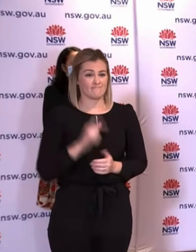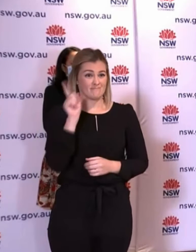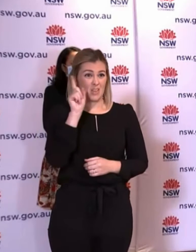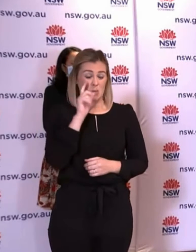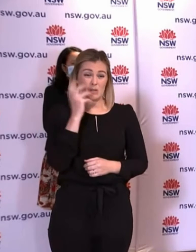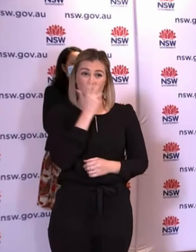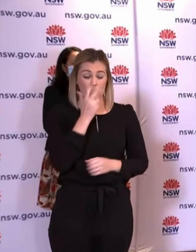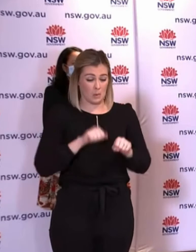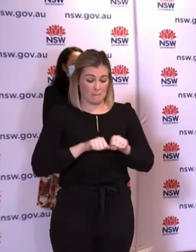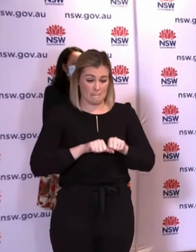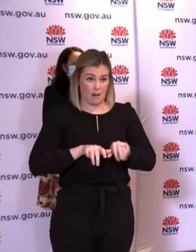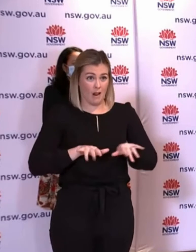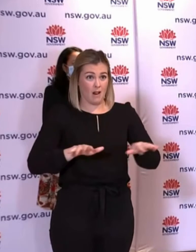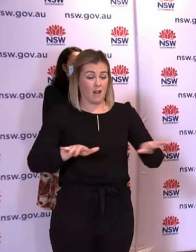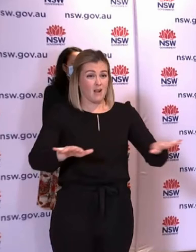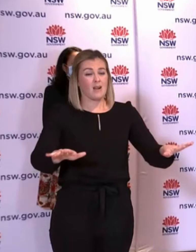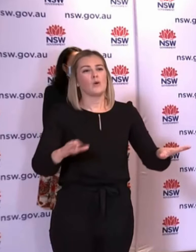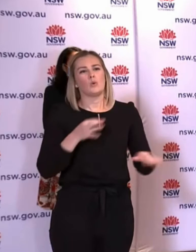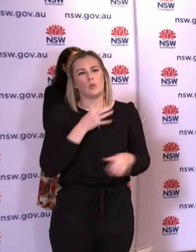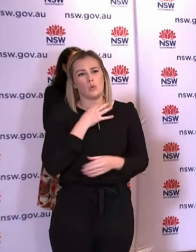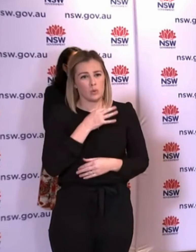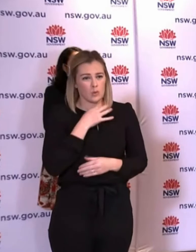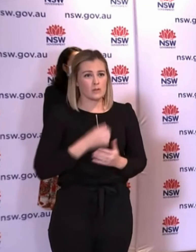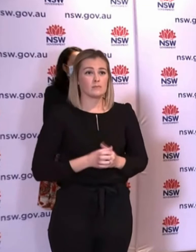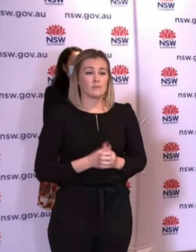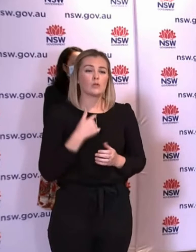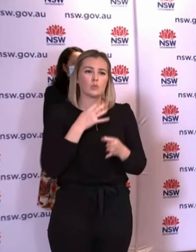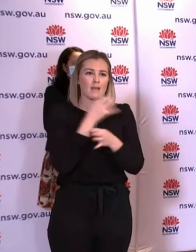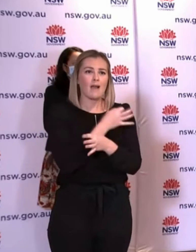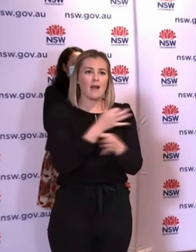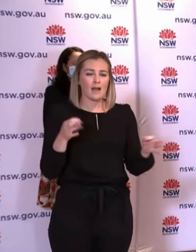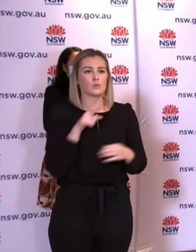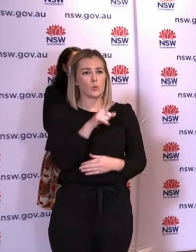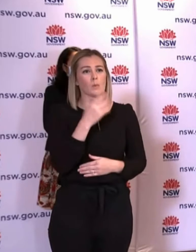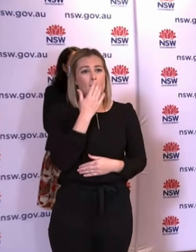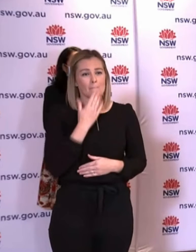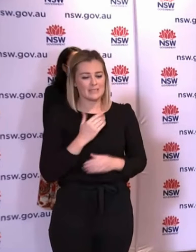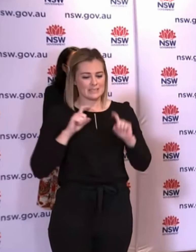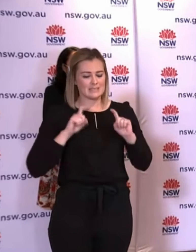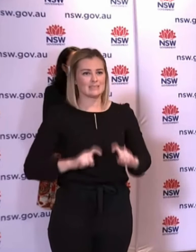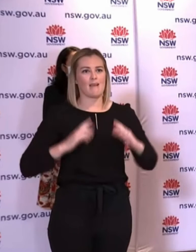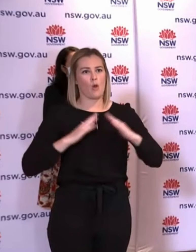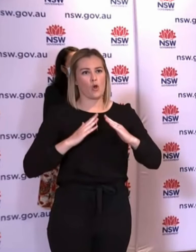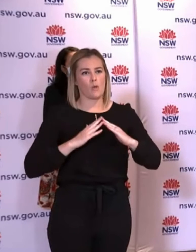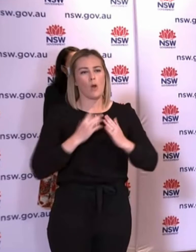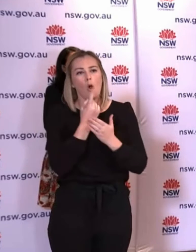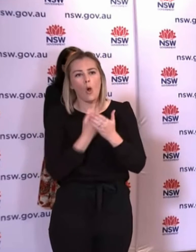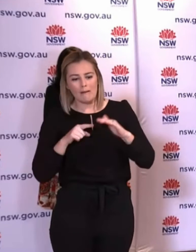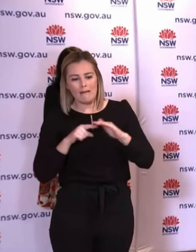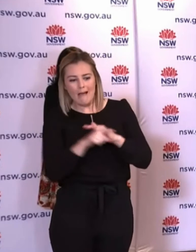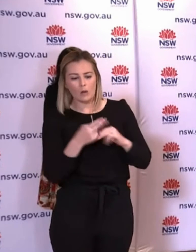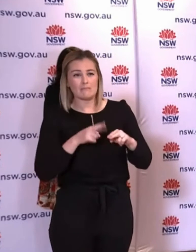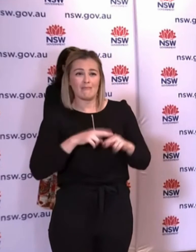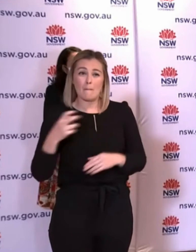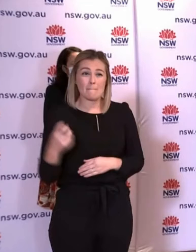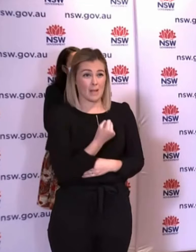at the moment, and that is stay home unless you must go out for the essential reasons that we've become